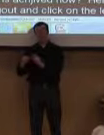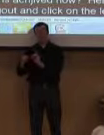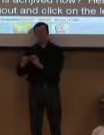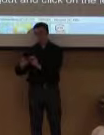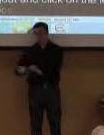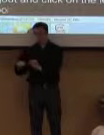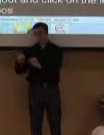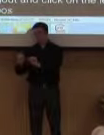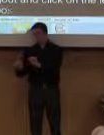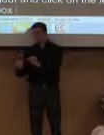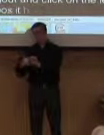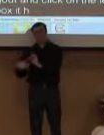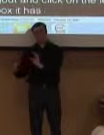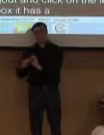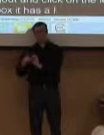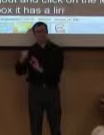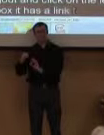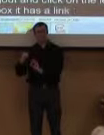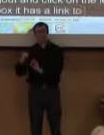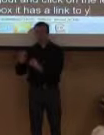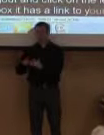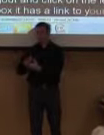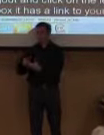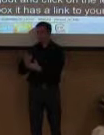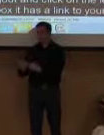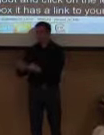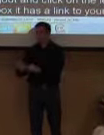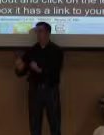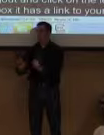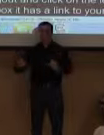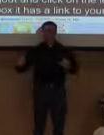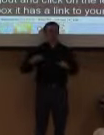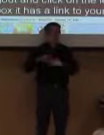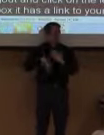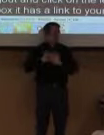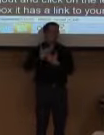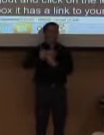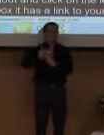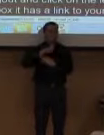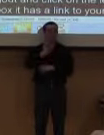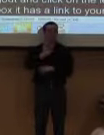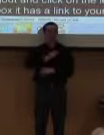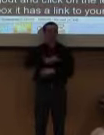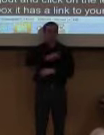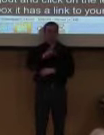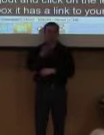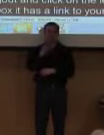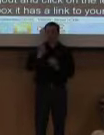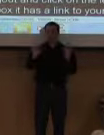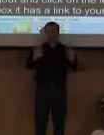a link to your Google Drive. By clicking on that, all of the folders within your personal Google Drive will open